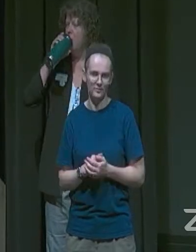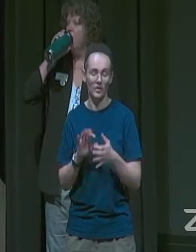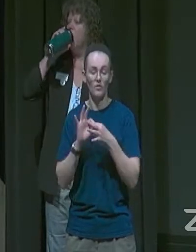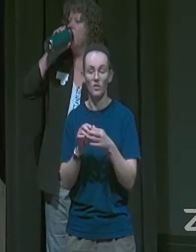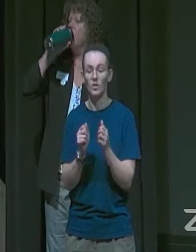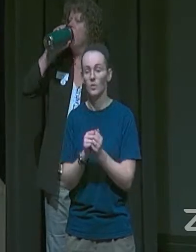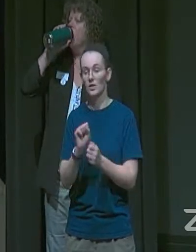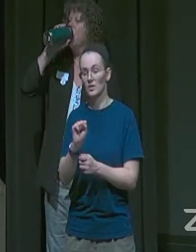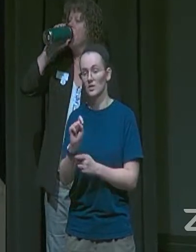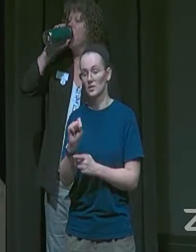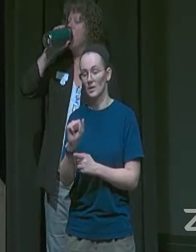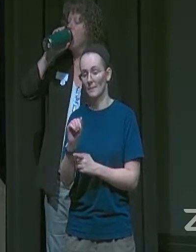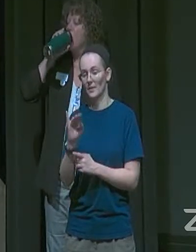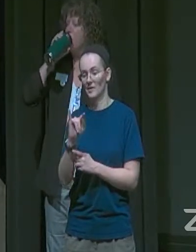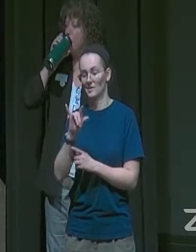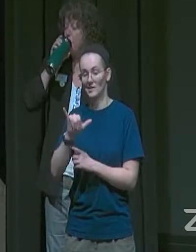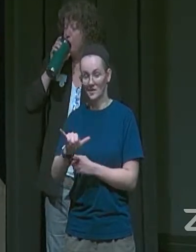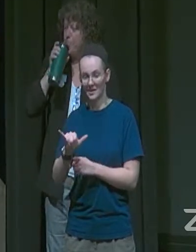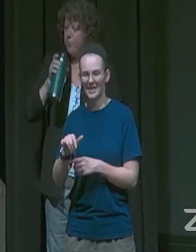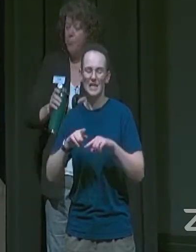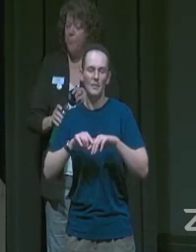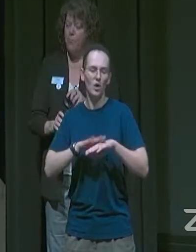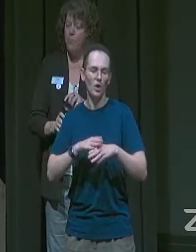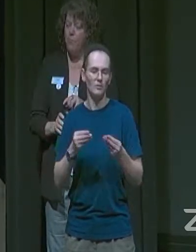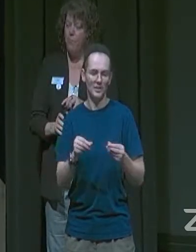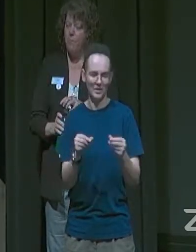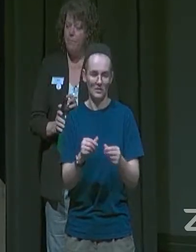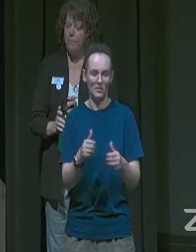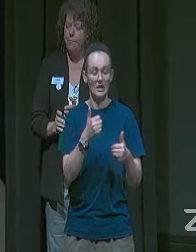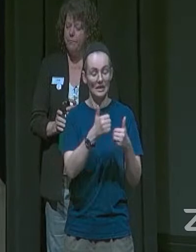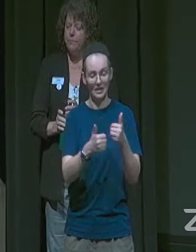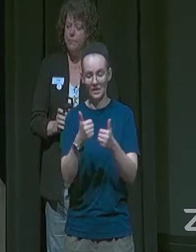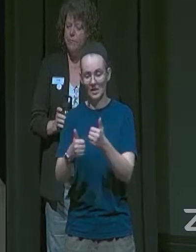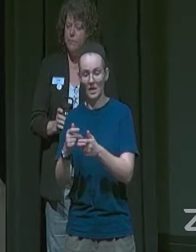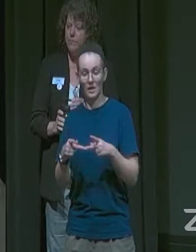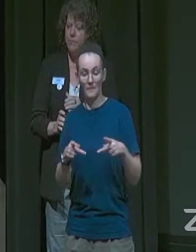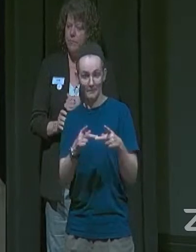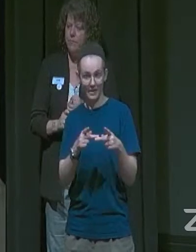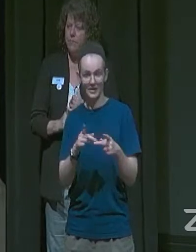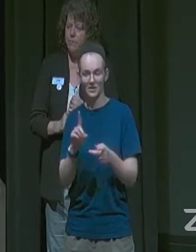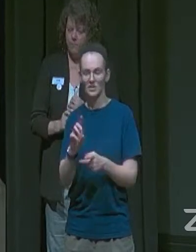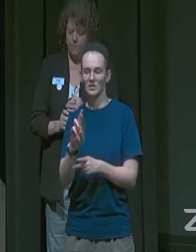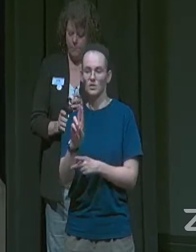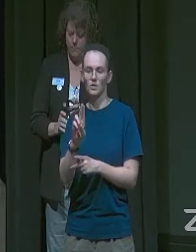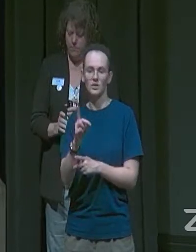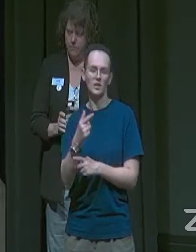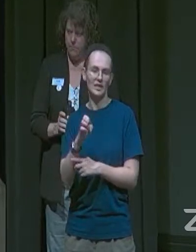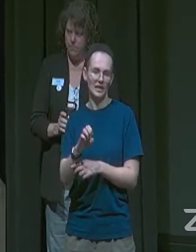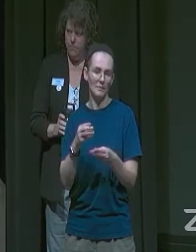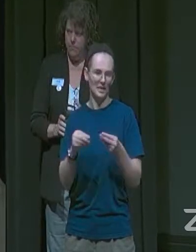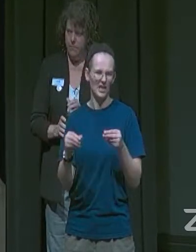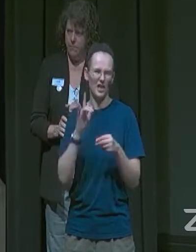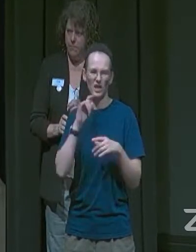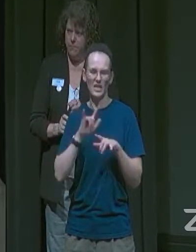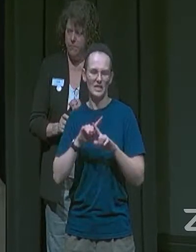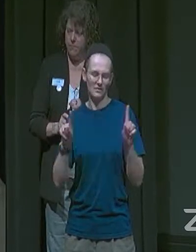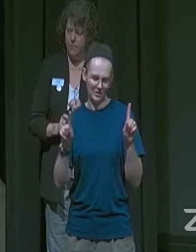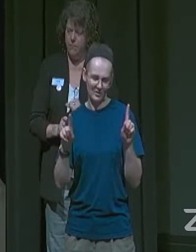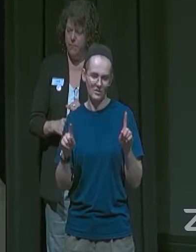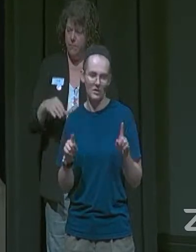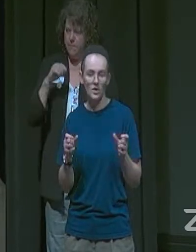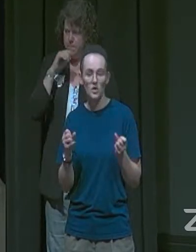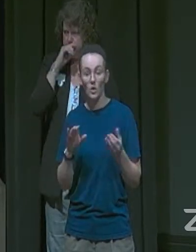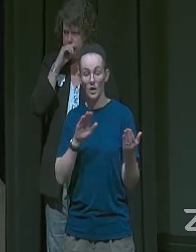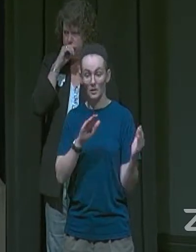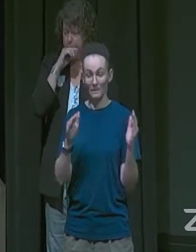of stability, I think it depends on the material. And so each place, the dredge material is going to look different. And so